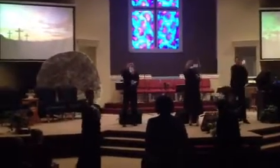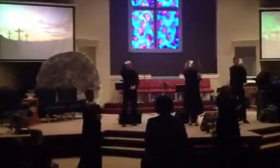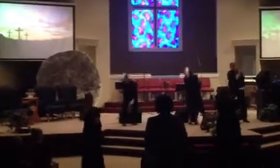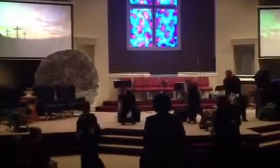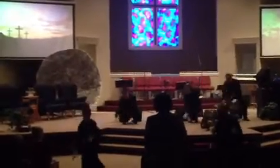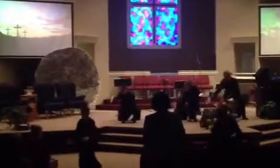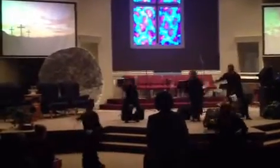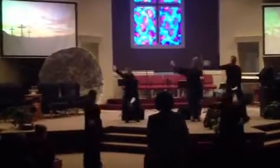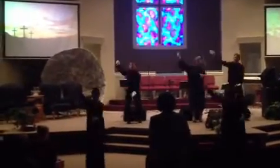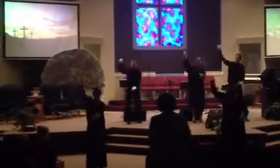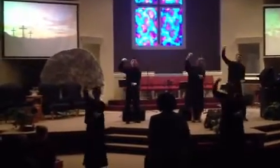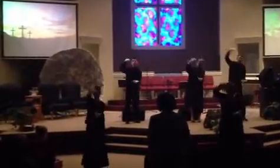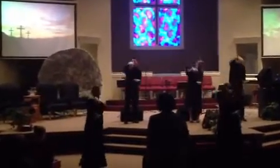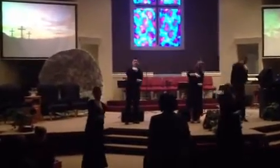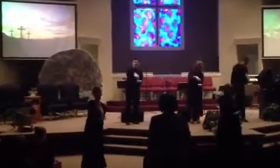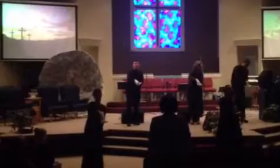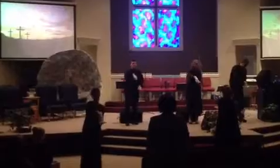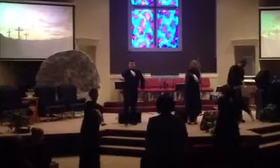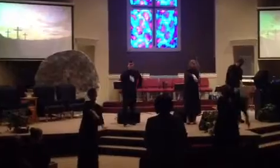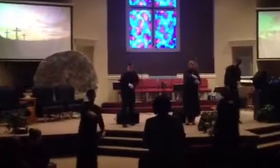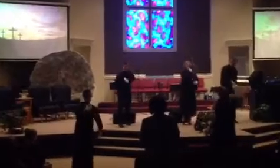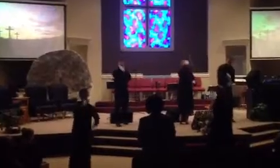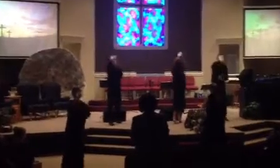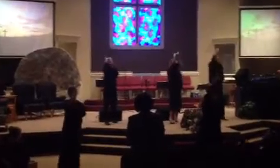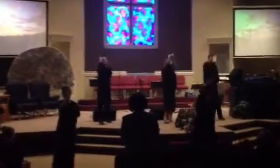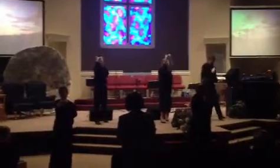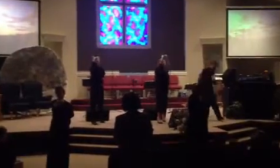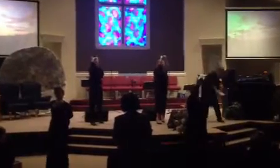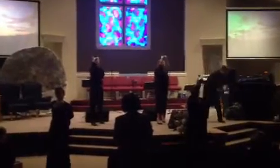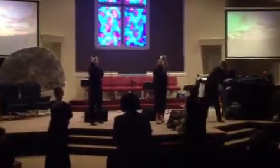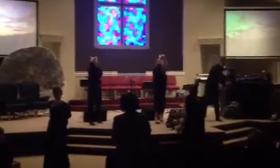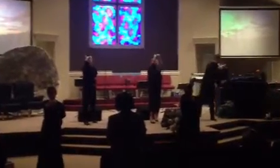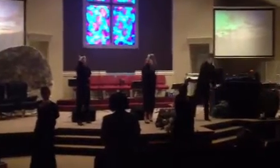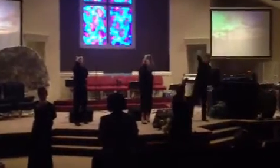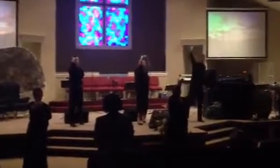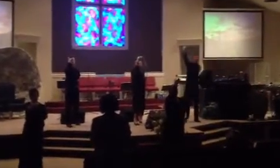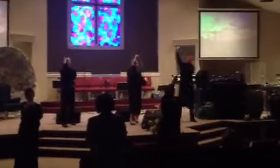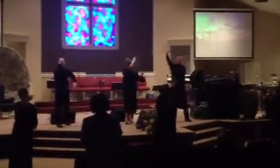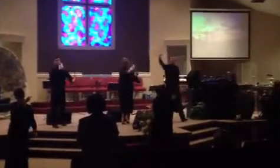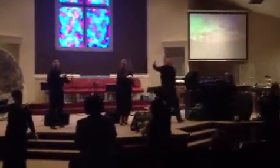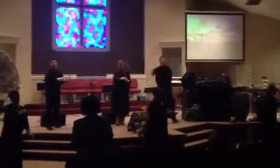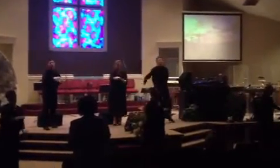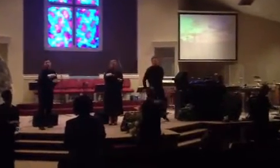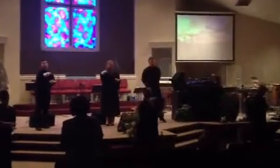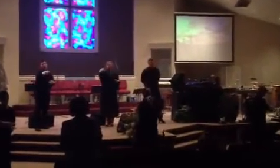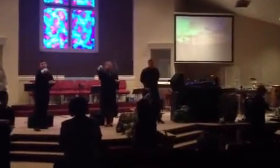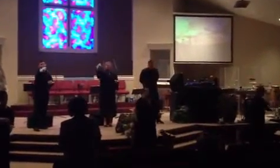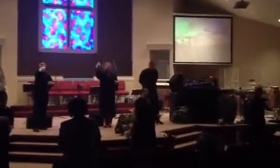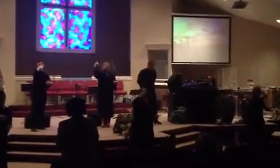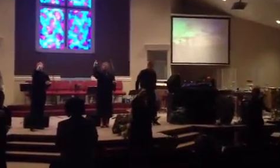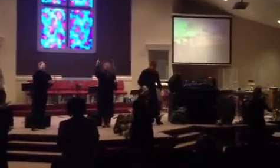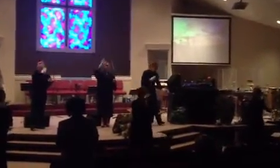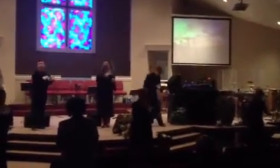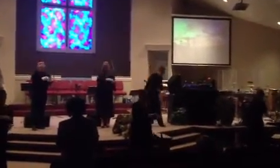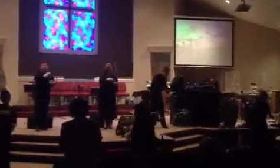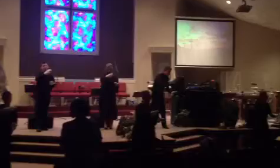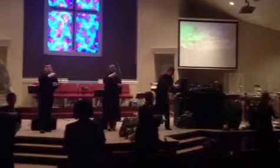fall out of my knees and I doubt you. Oh yeah, oh